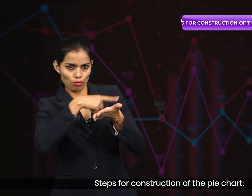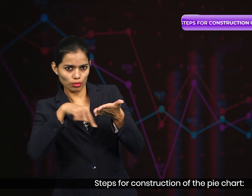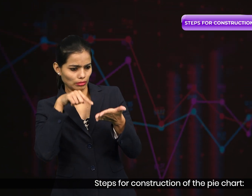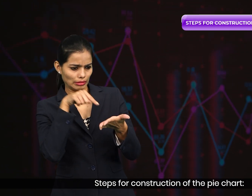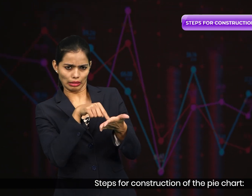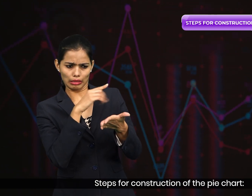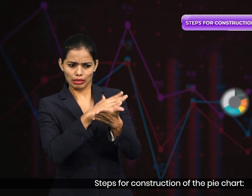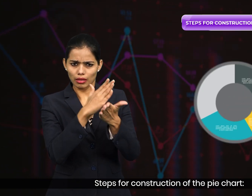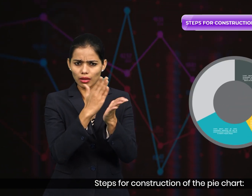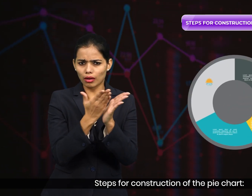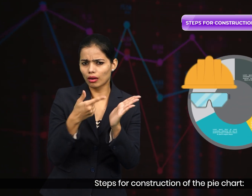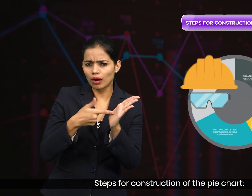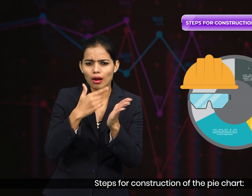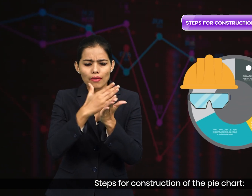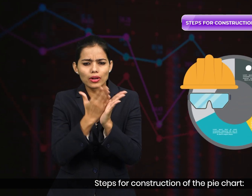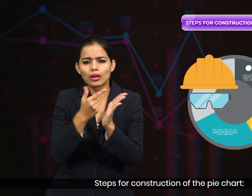for construction of the pie chart.